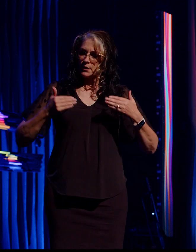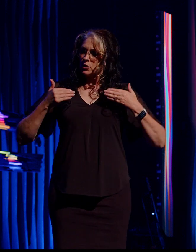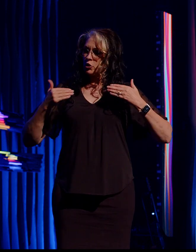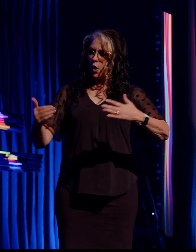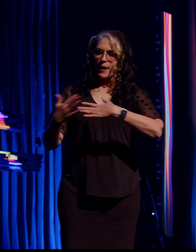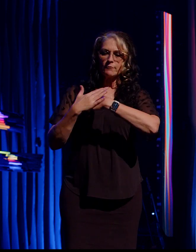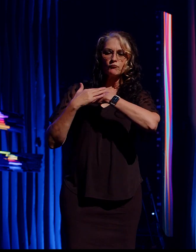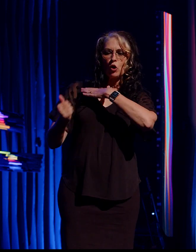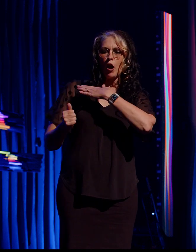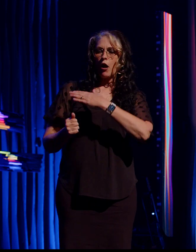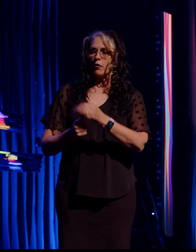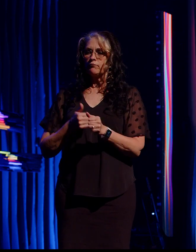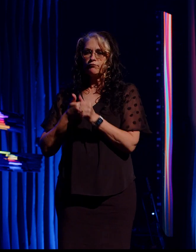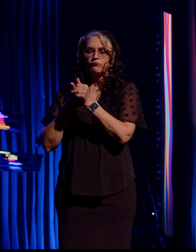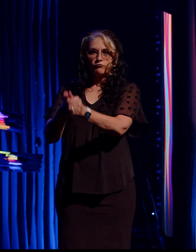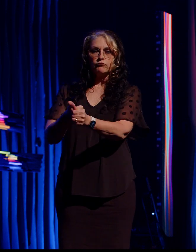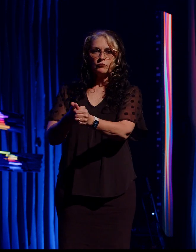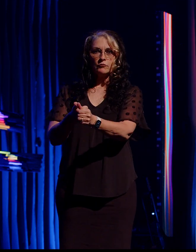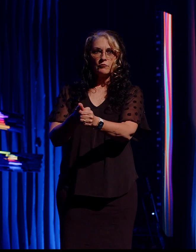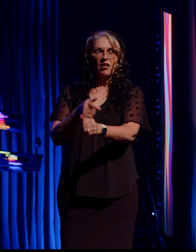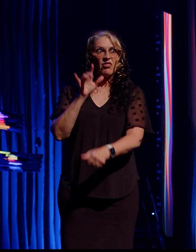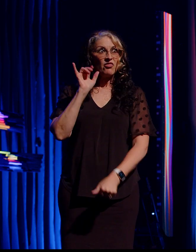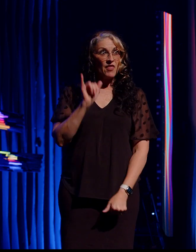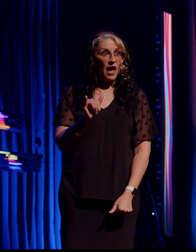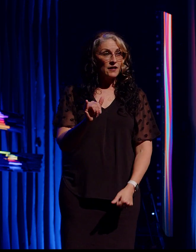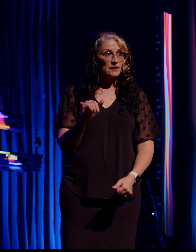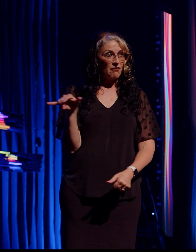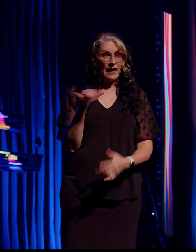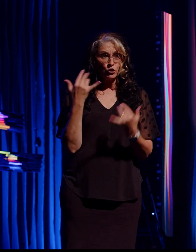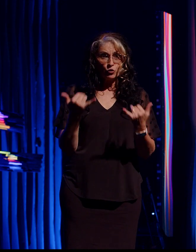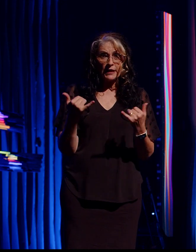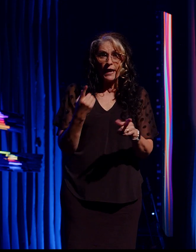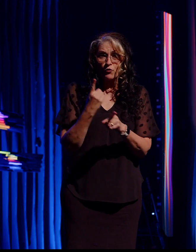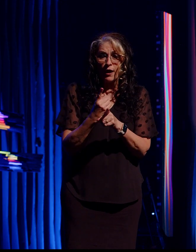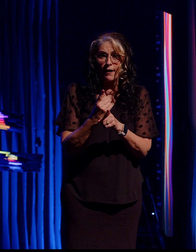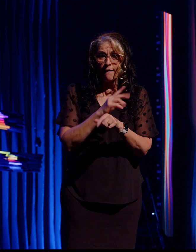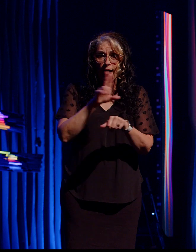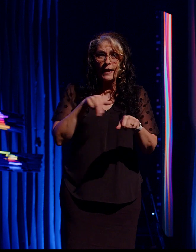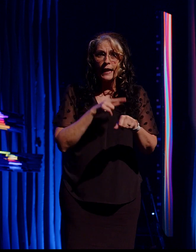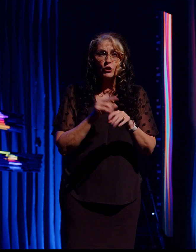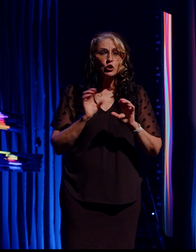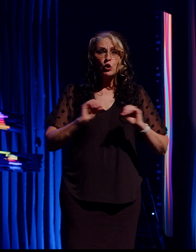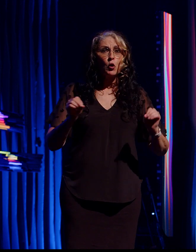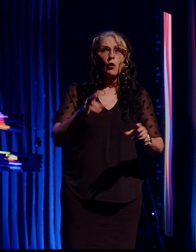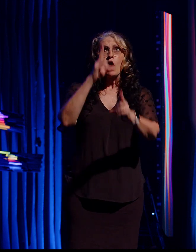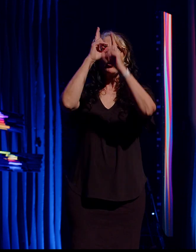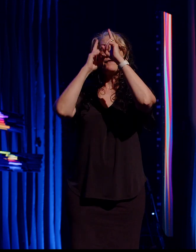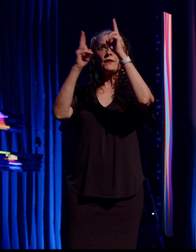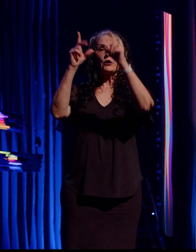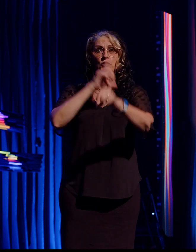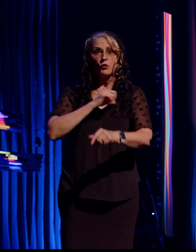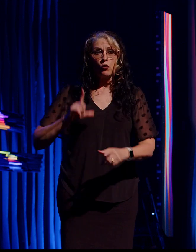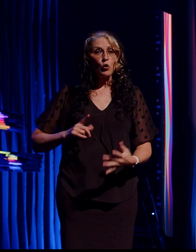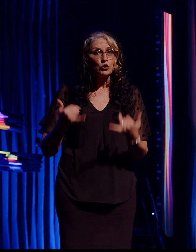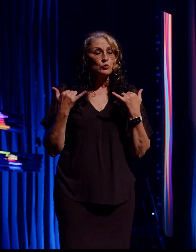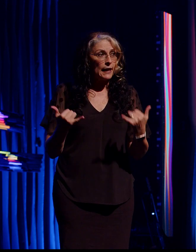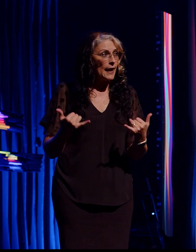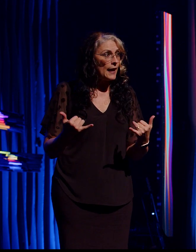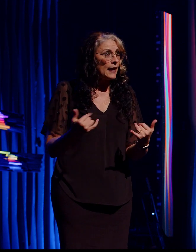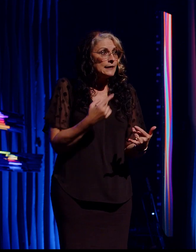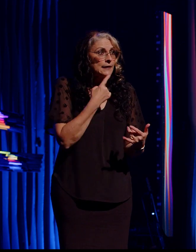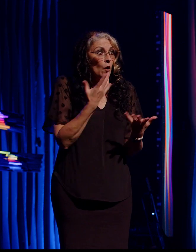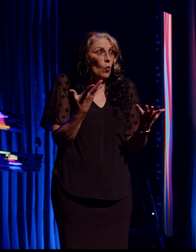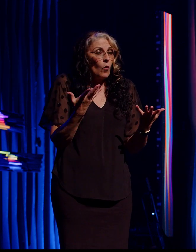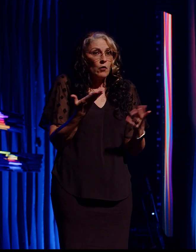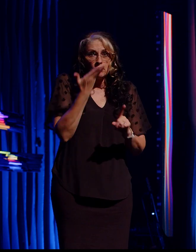him to do. But doesn't that sound relevant to today? A nation that no longer fears the Lord and saying, what